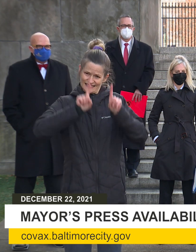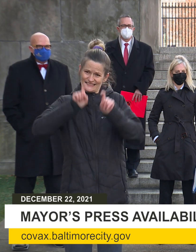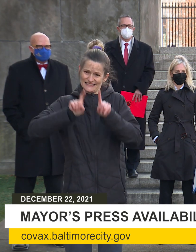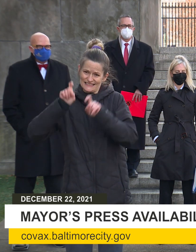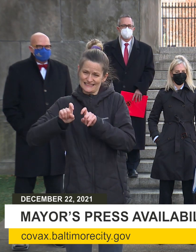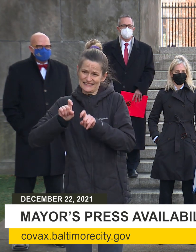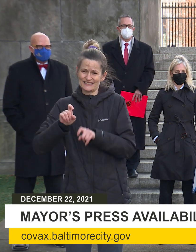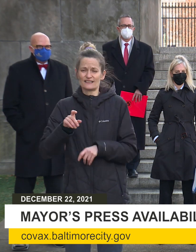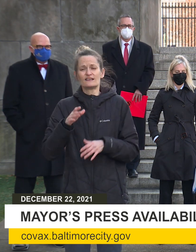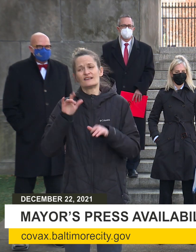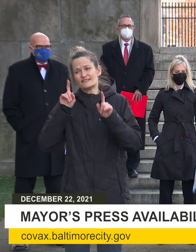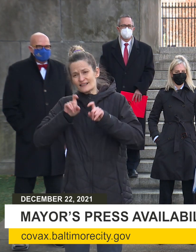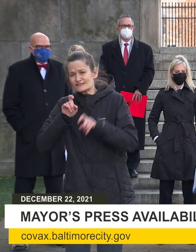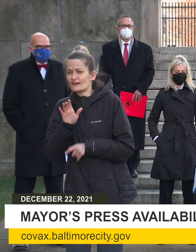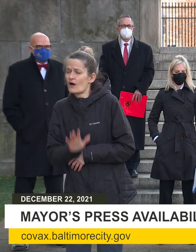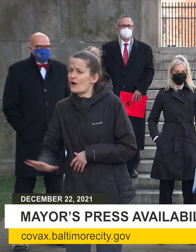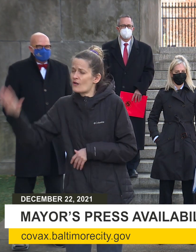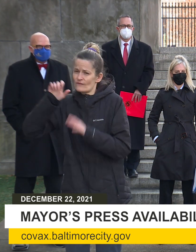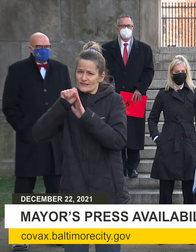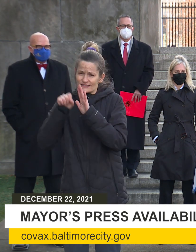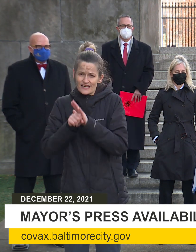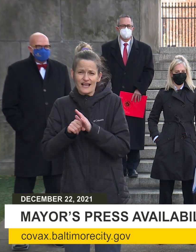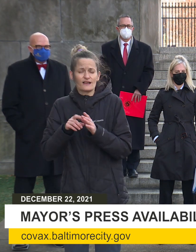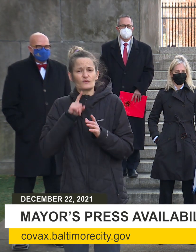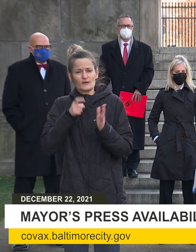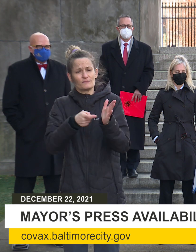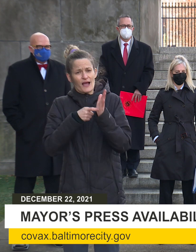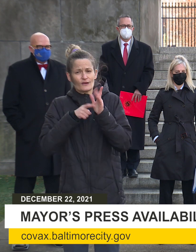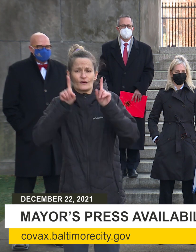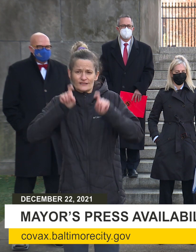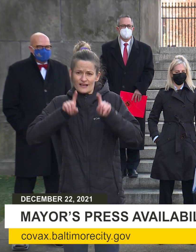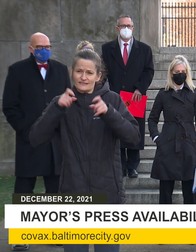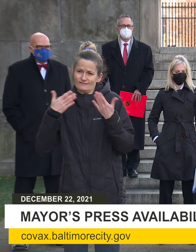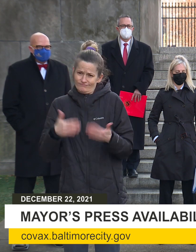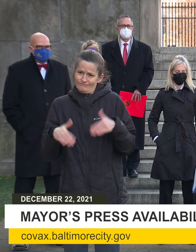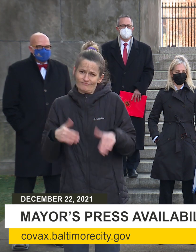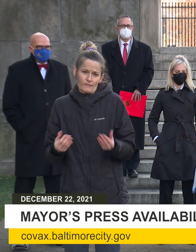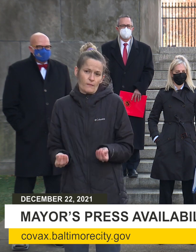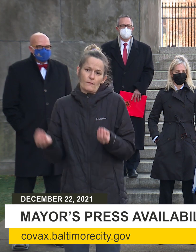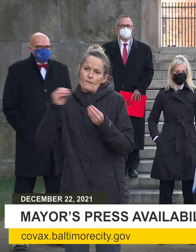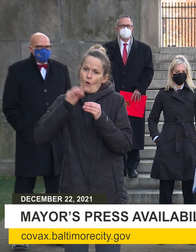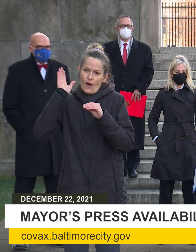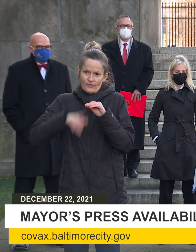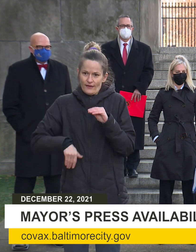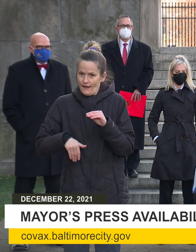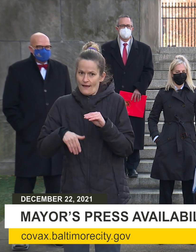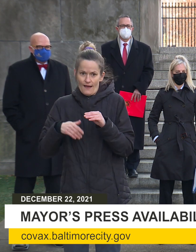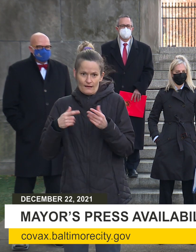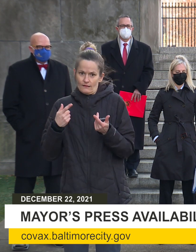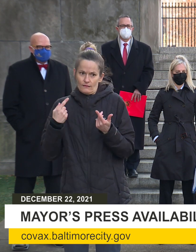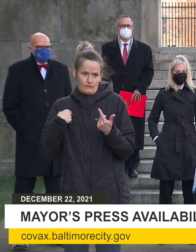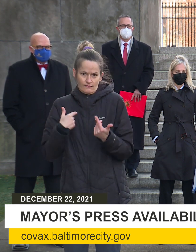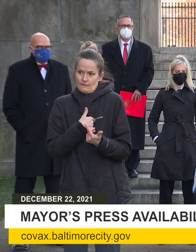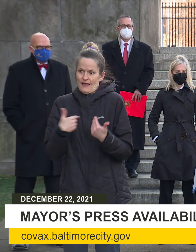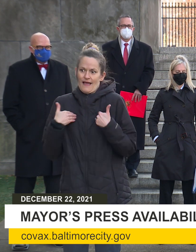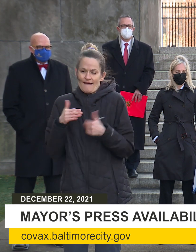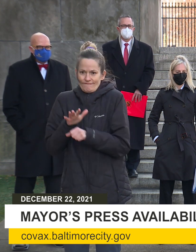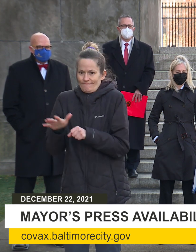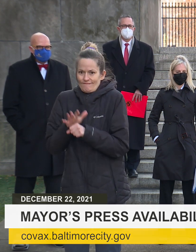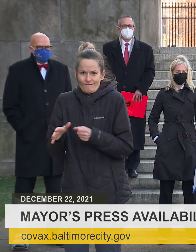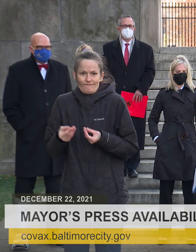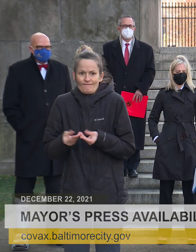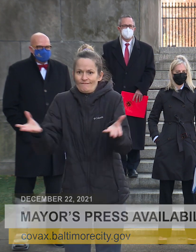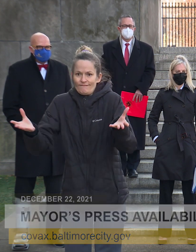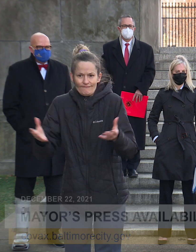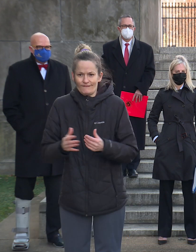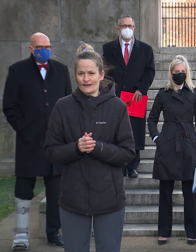country, demand for testing is currently exceeding supply. We're working to expand capacity, but we ask that you be patient at our testing